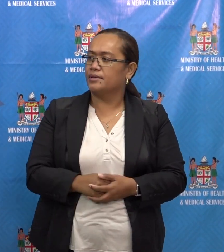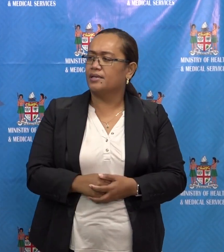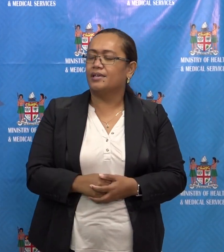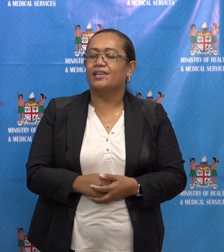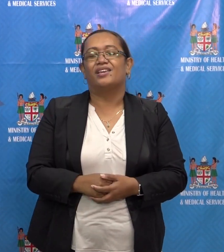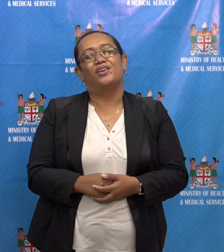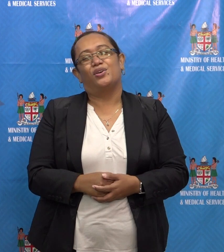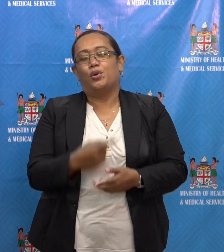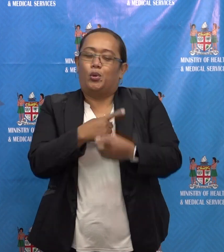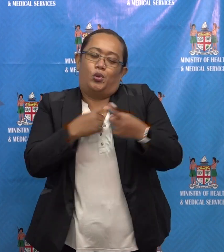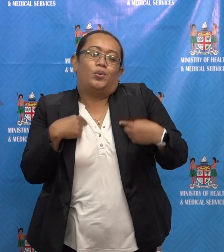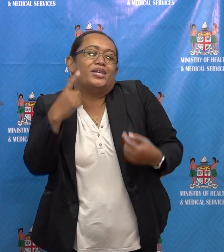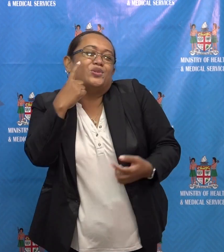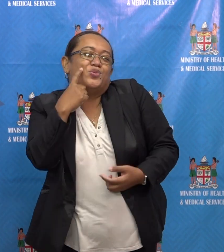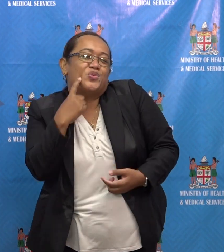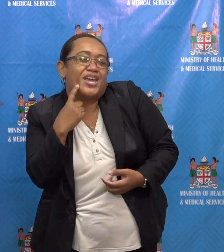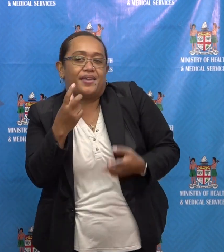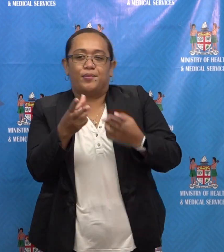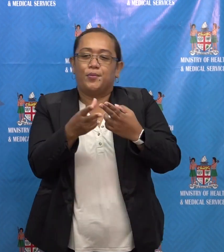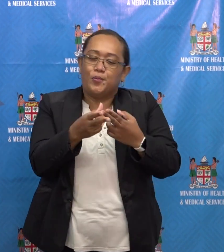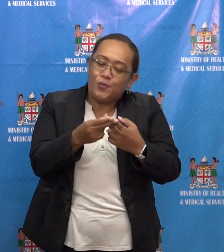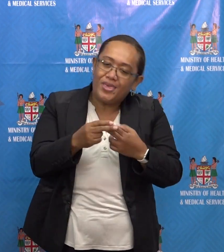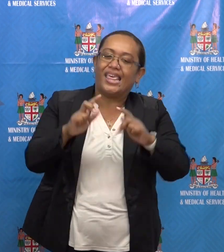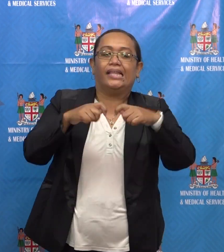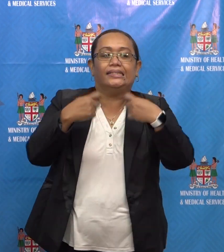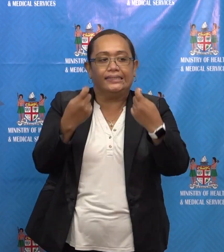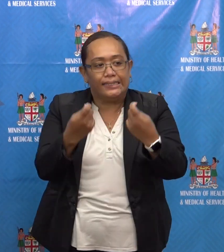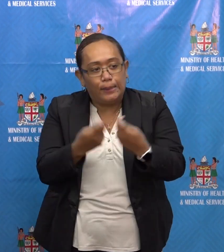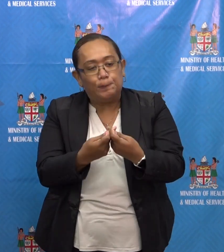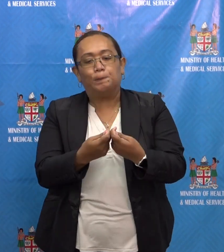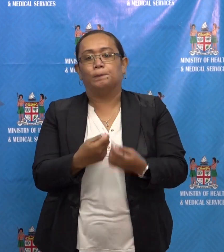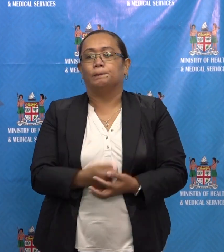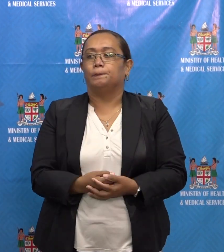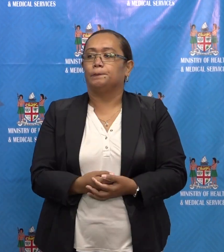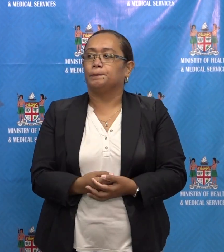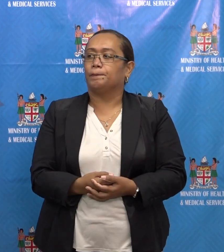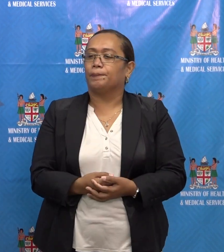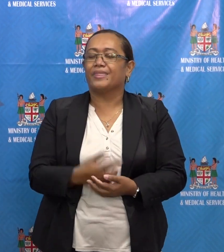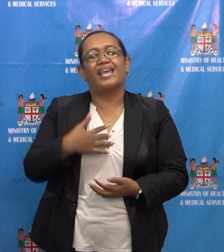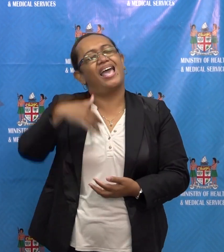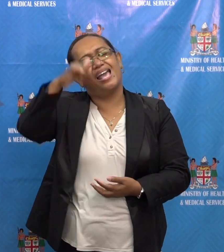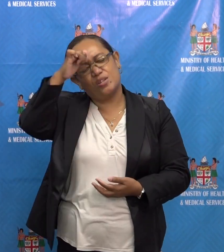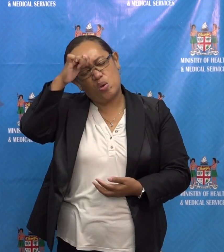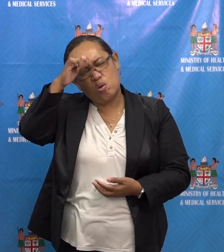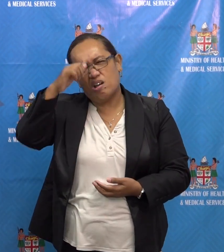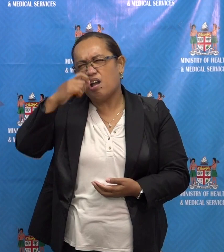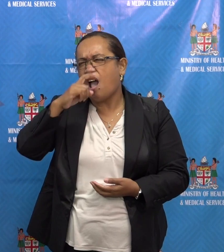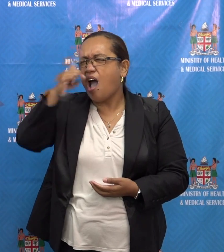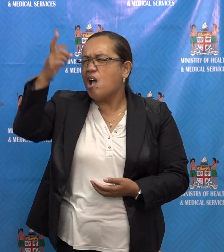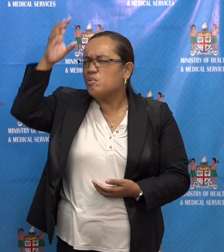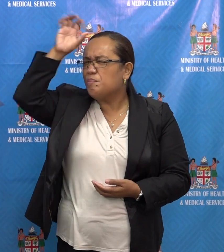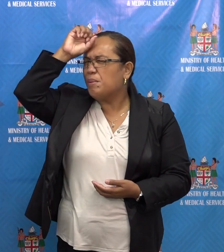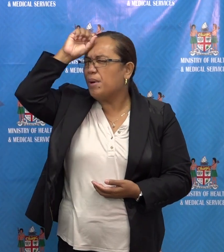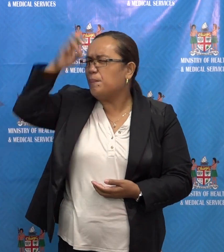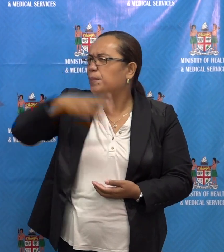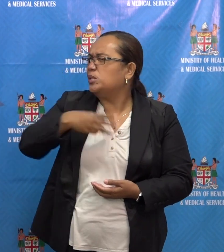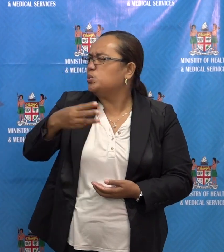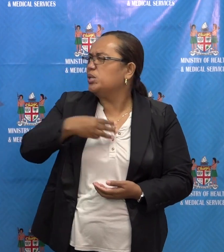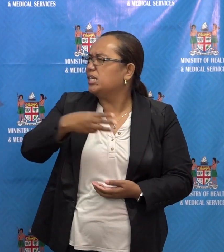we're working with a few other people. I know, I can't remember the name of the ministry, but